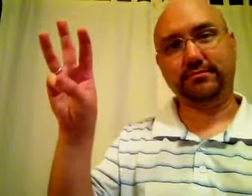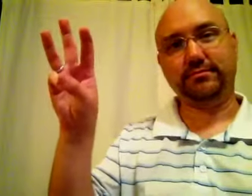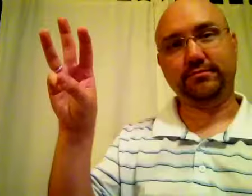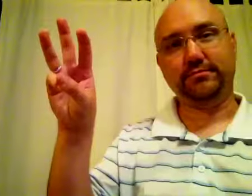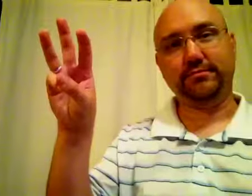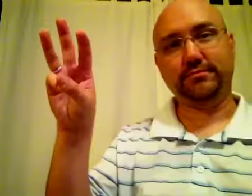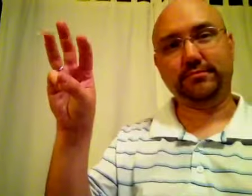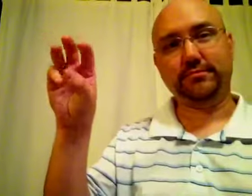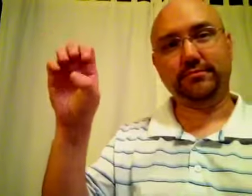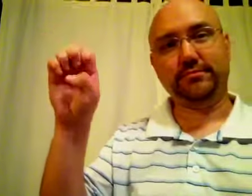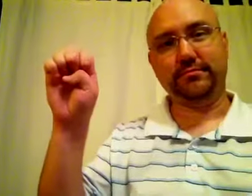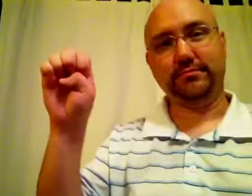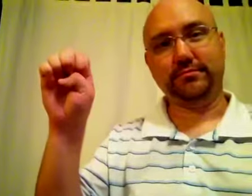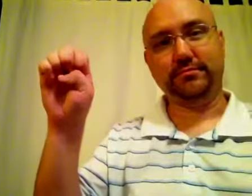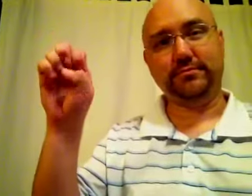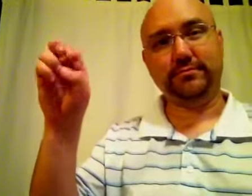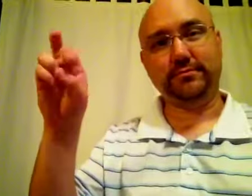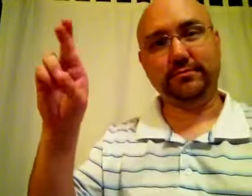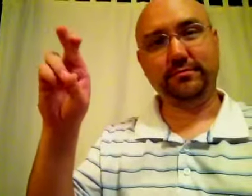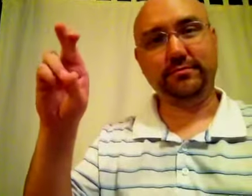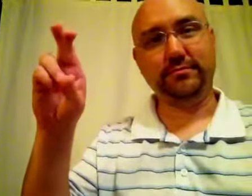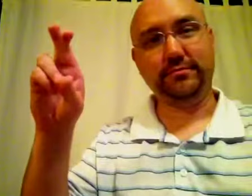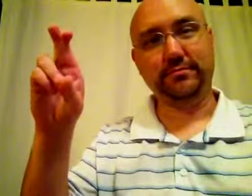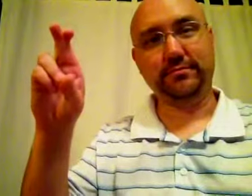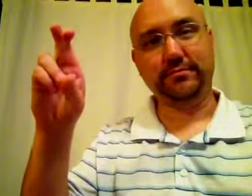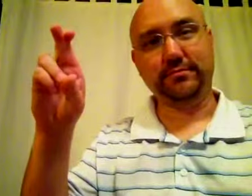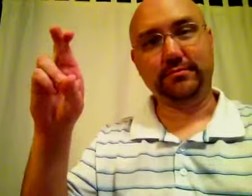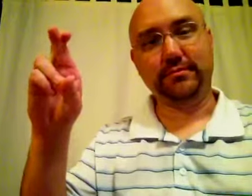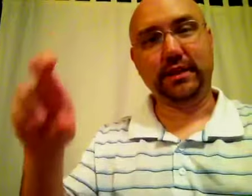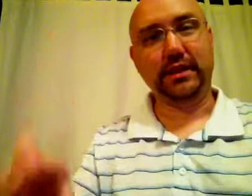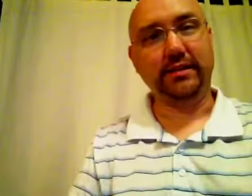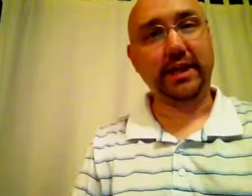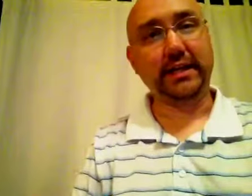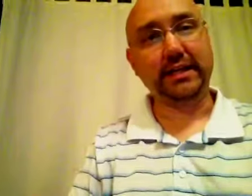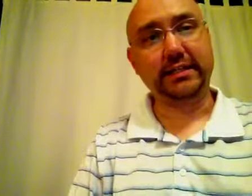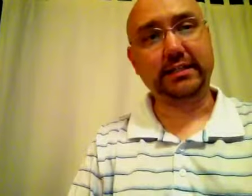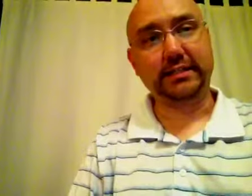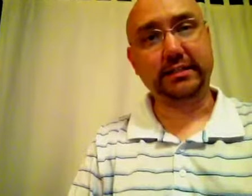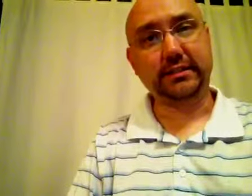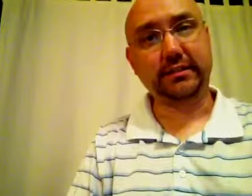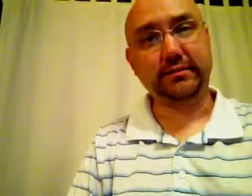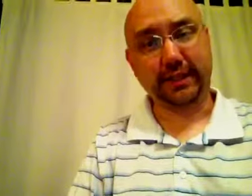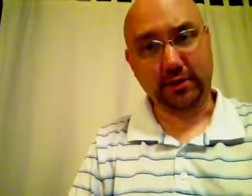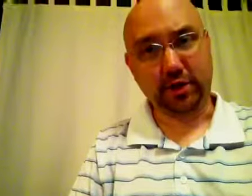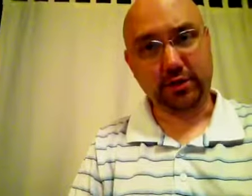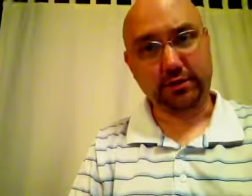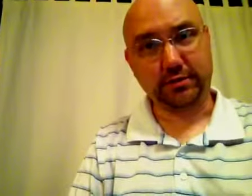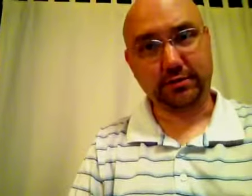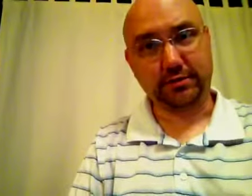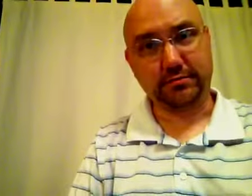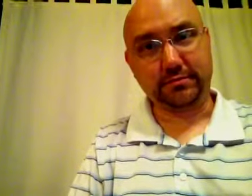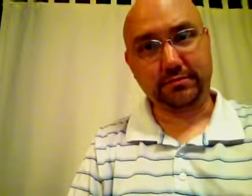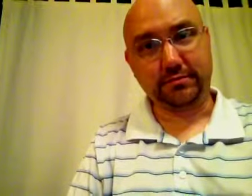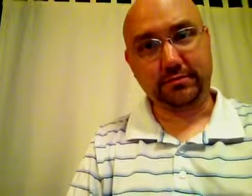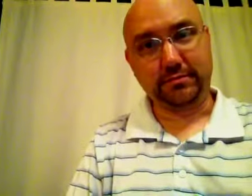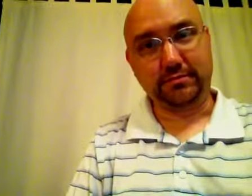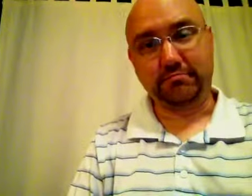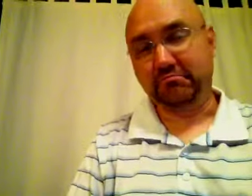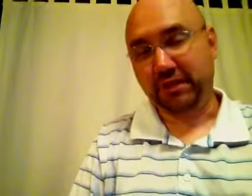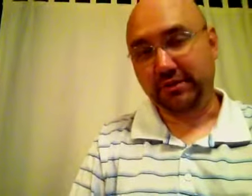And that is flower. In case you're